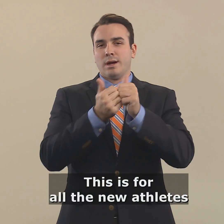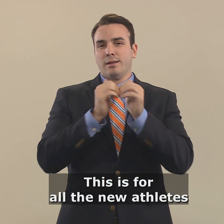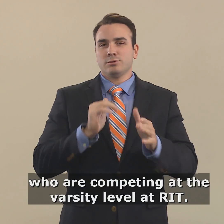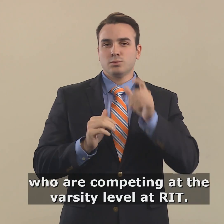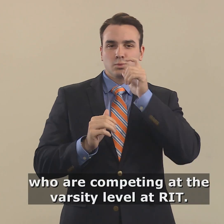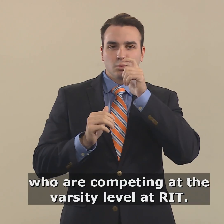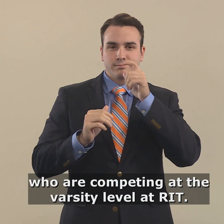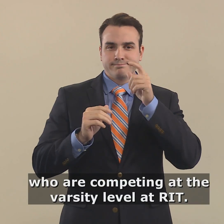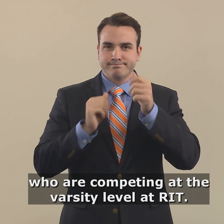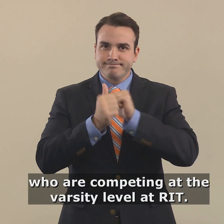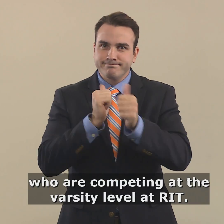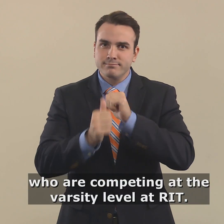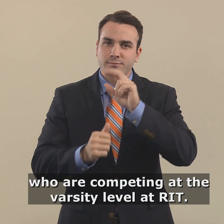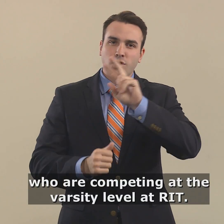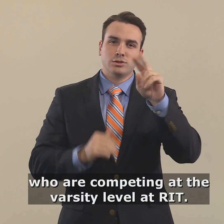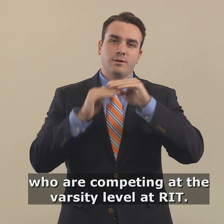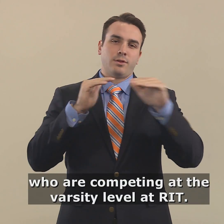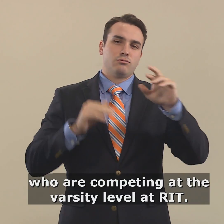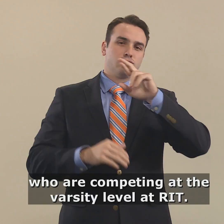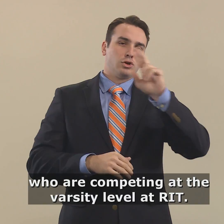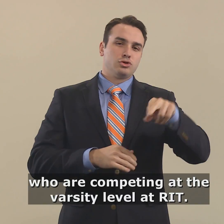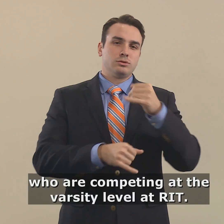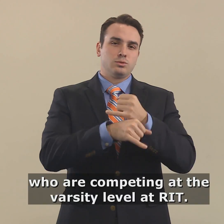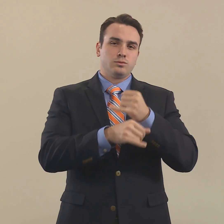who are competing at the varsity level at RIT.